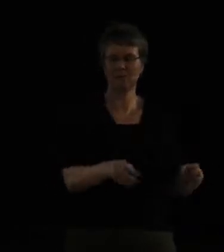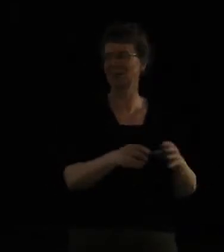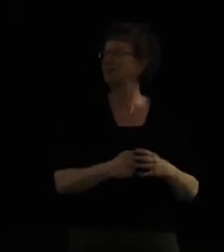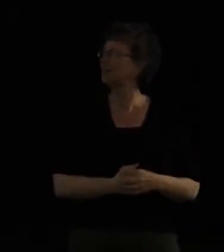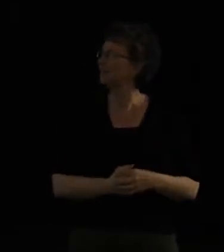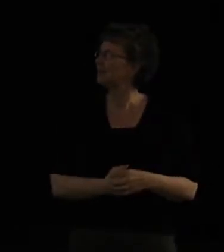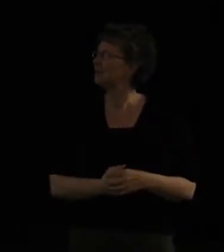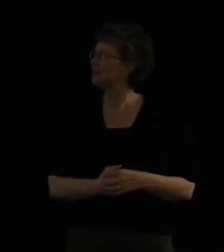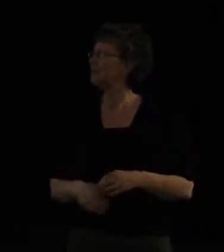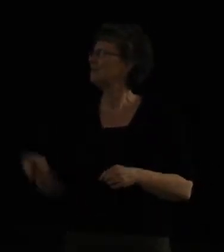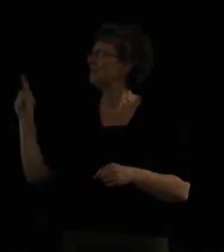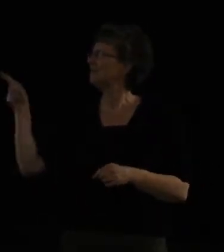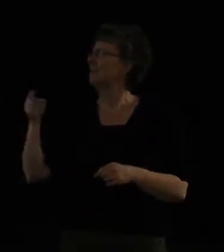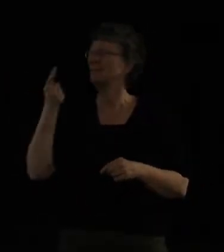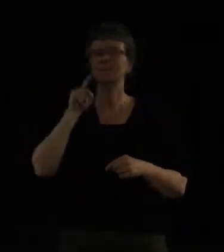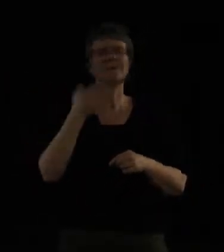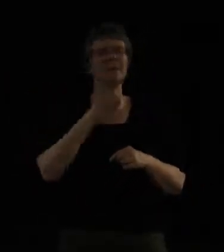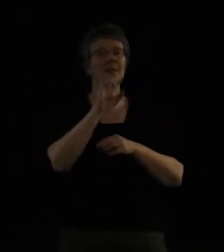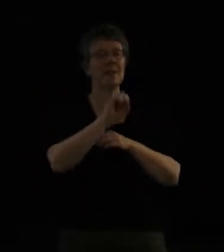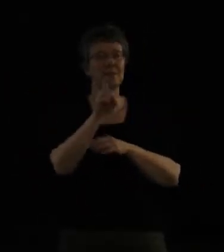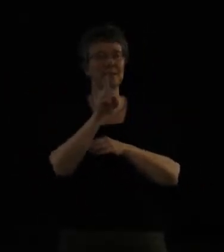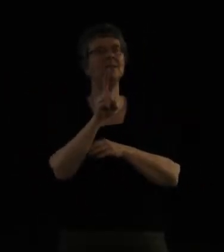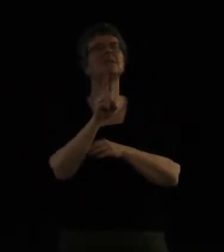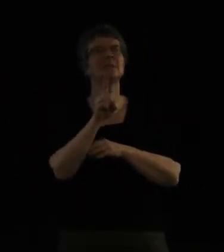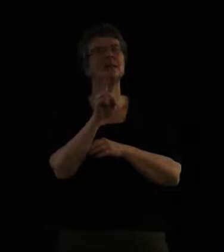blind, not with low vision, but actually blind. And